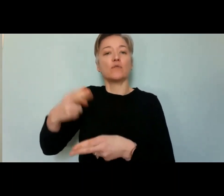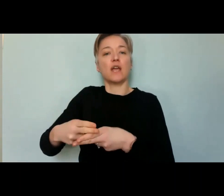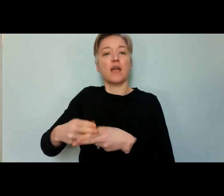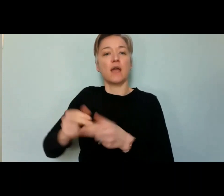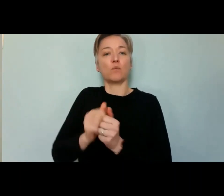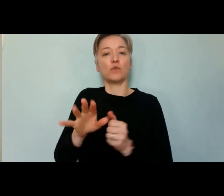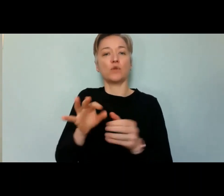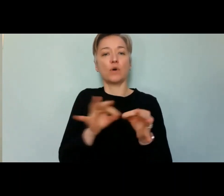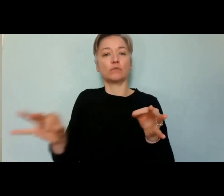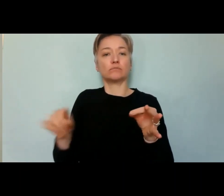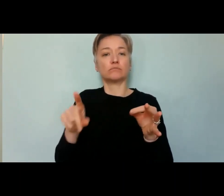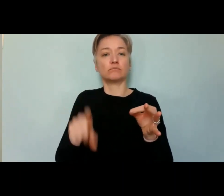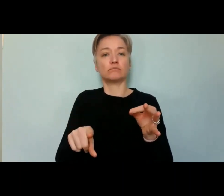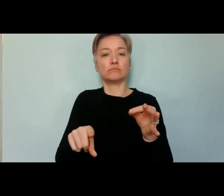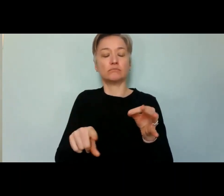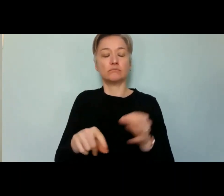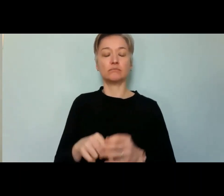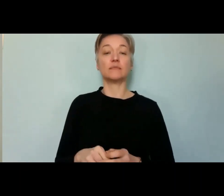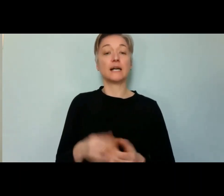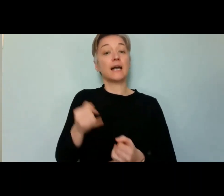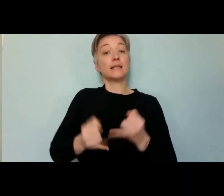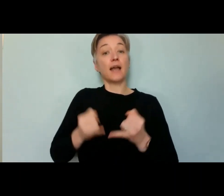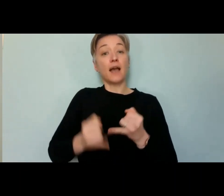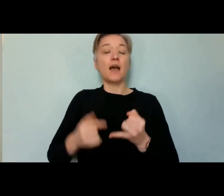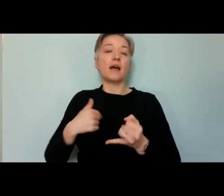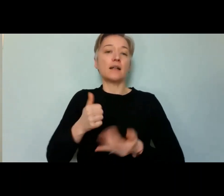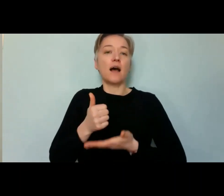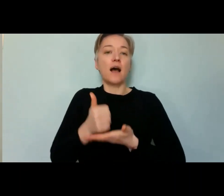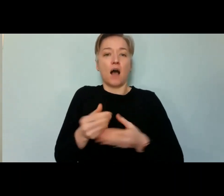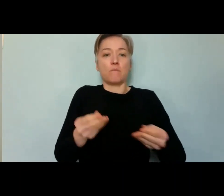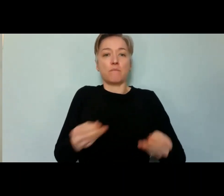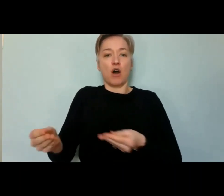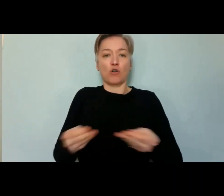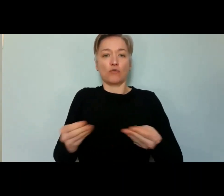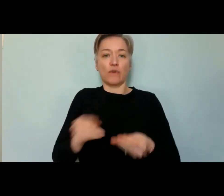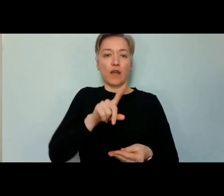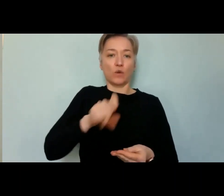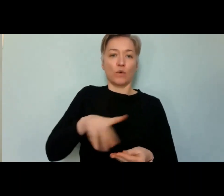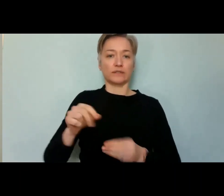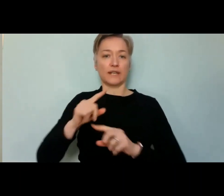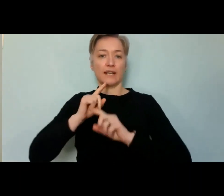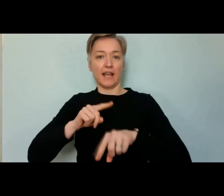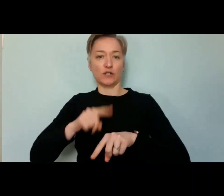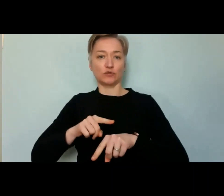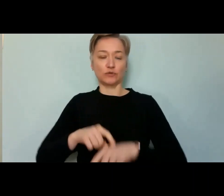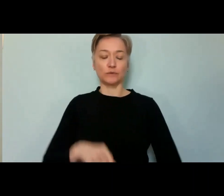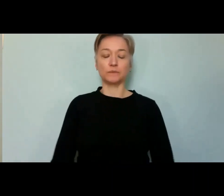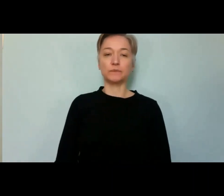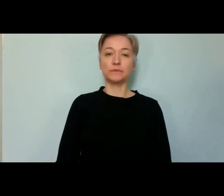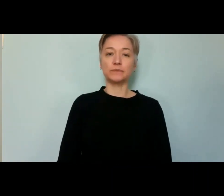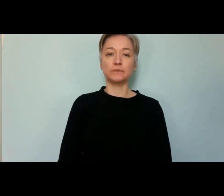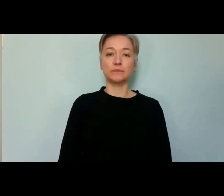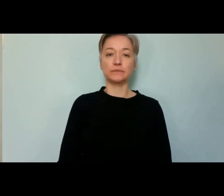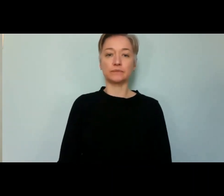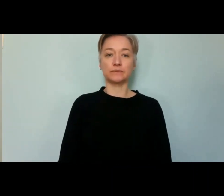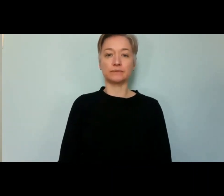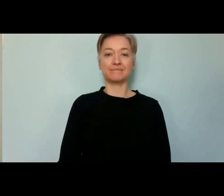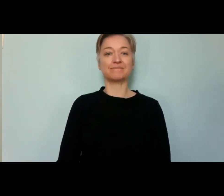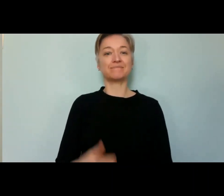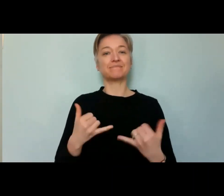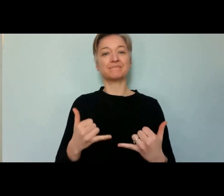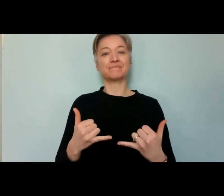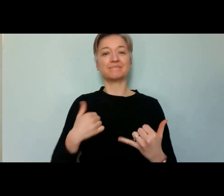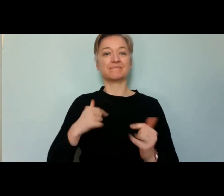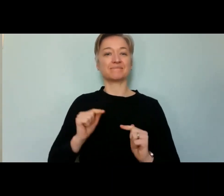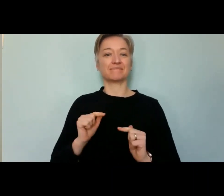And I will be assisting at the end to help moderate the Q&A session at the end of this presentation. I am now going to